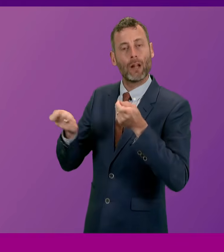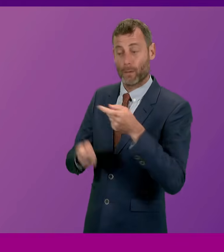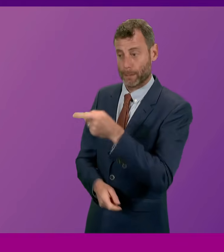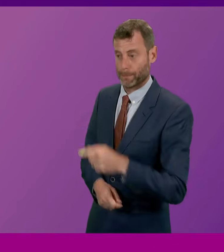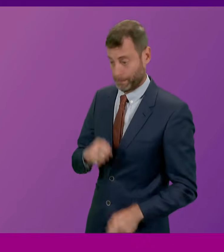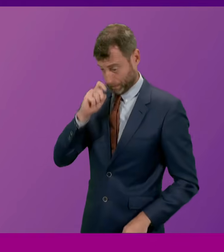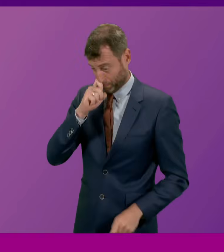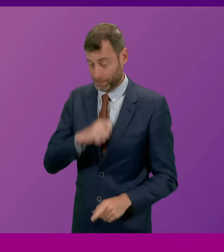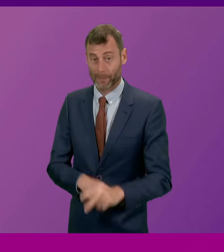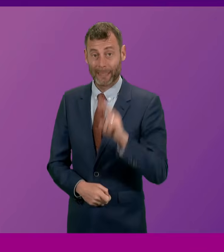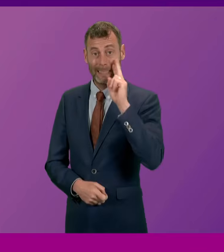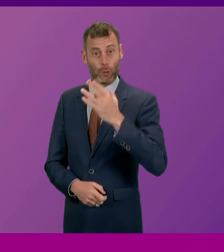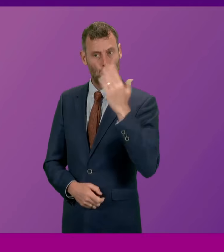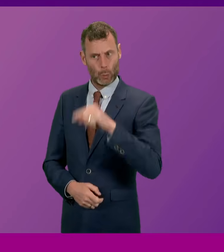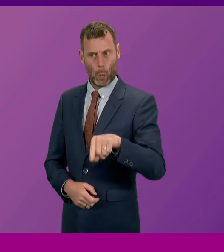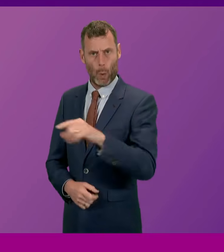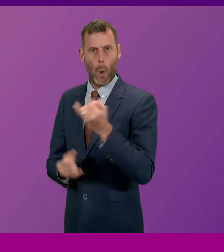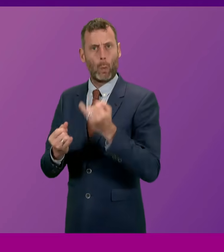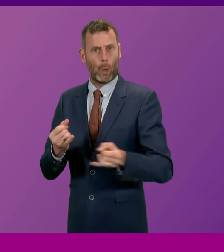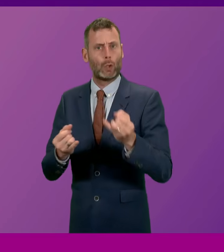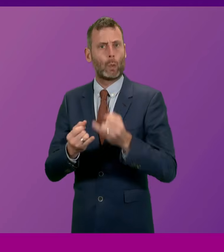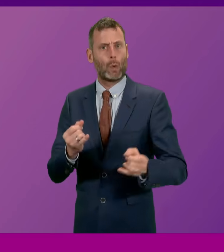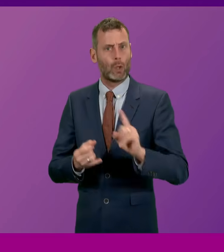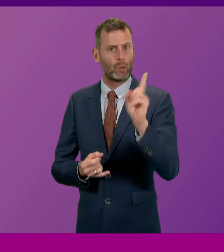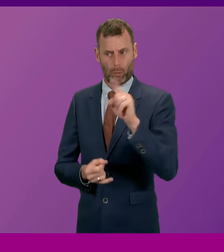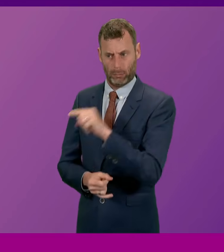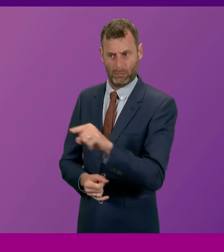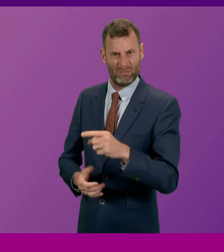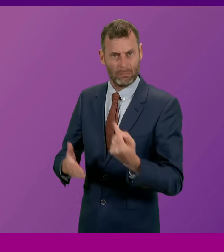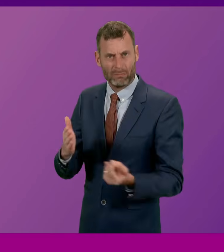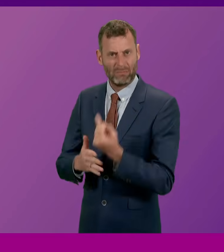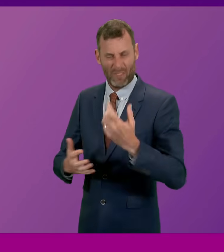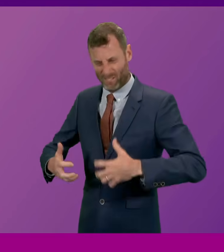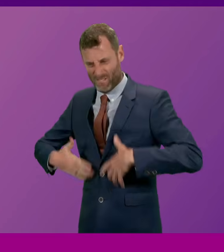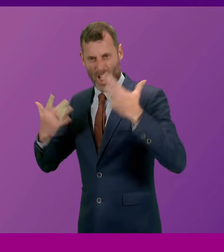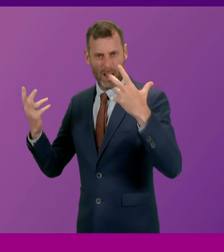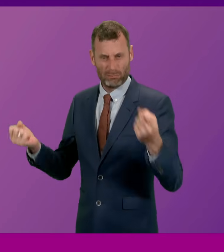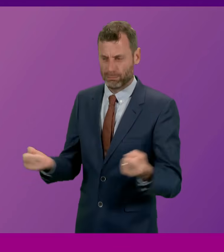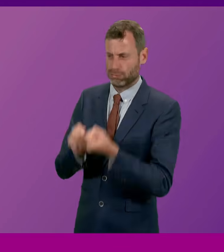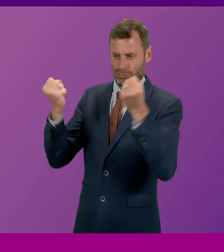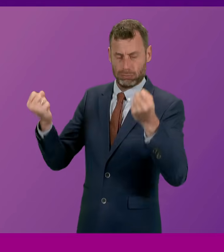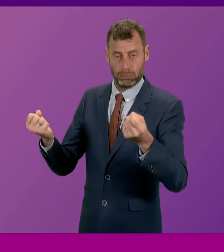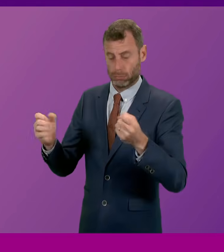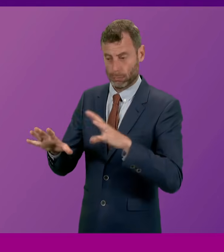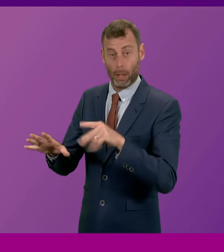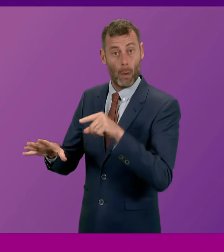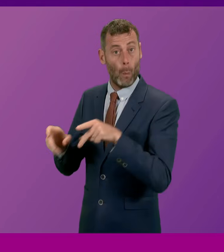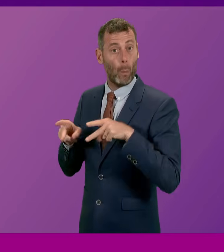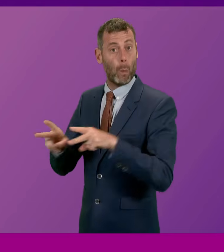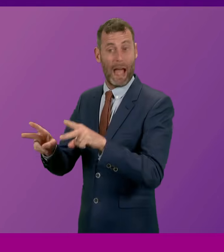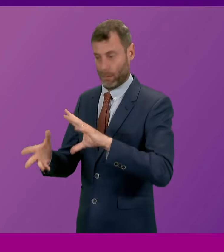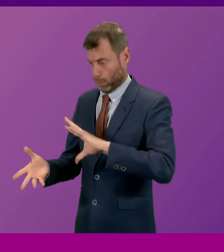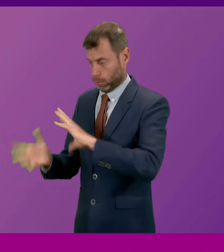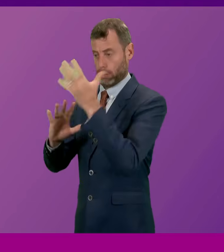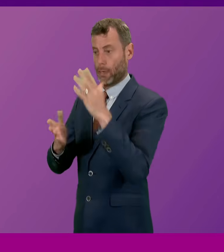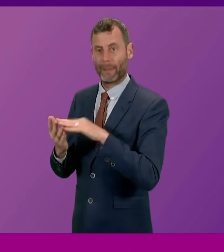disruptive behaviour in schools is getting worse. A small minority of pupils prevent the majority from learning in peace